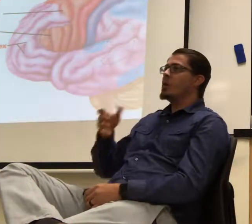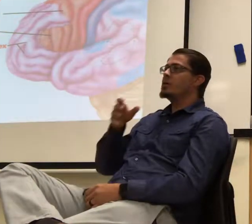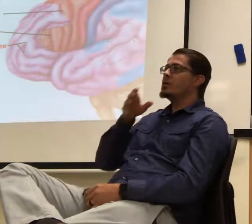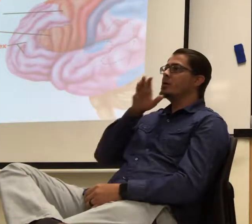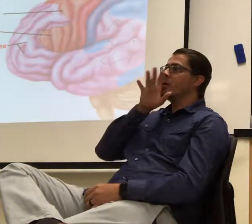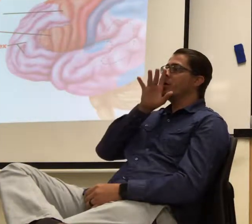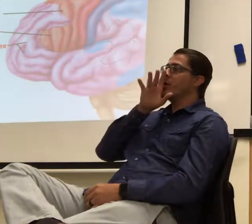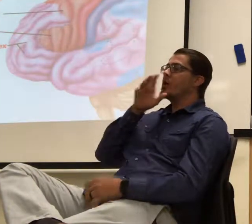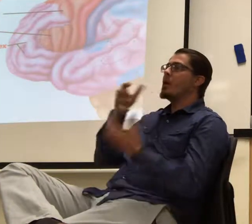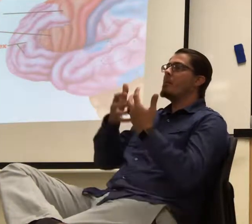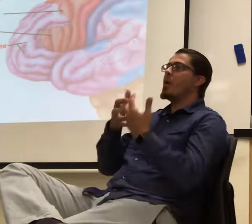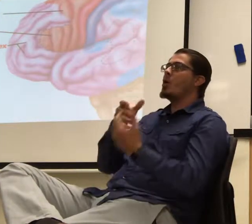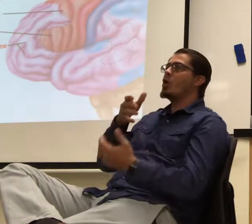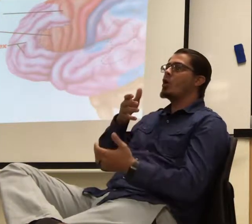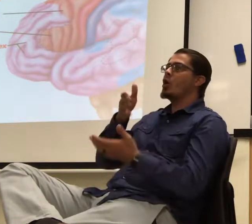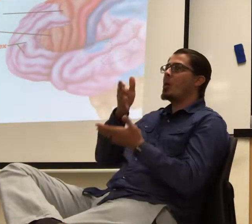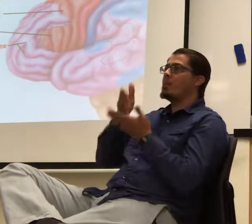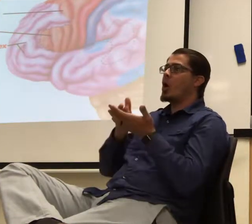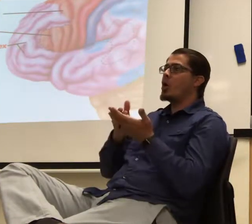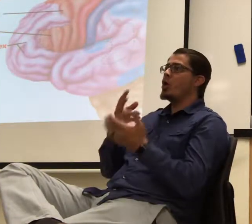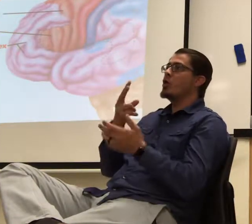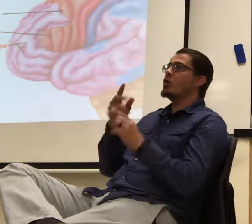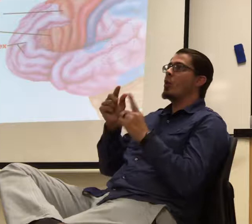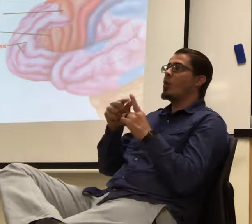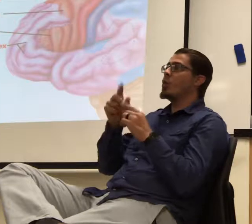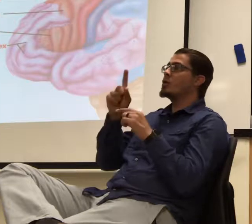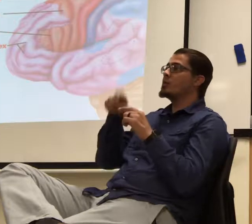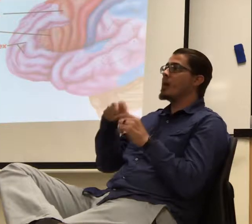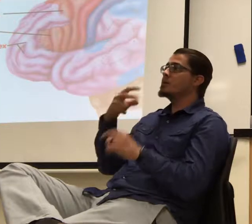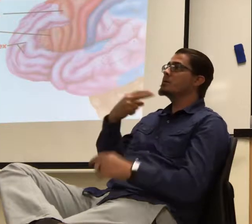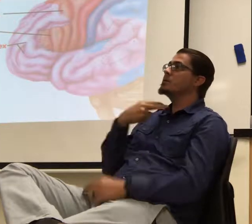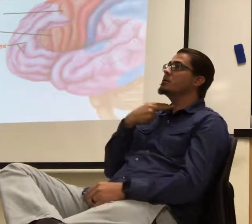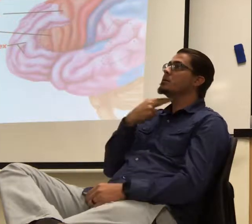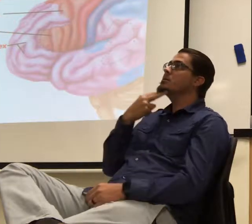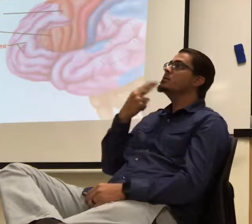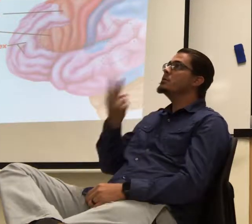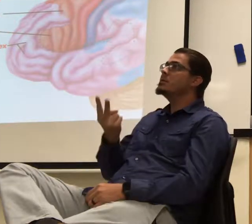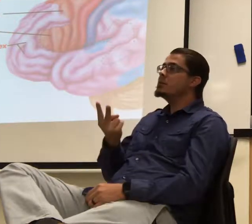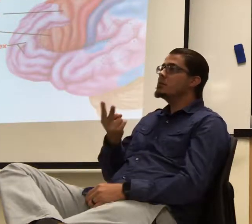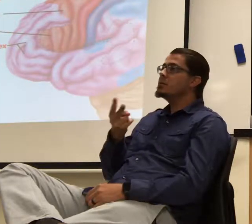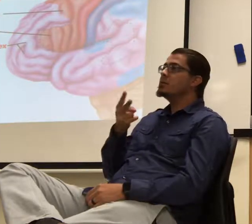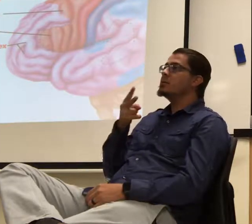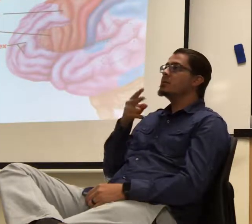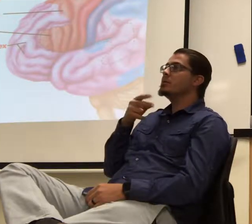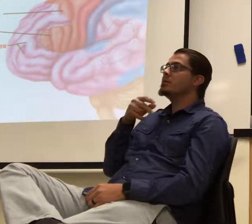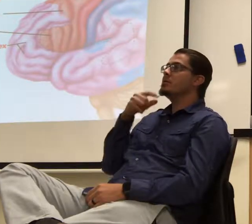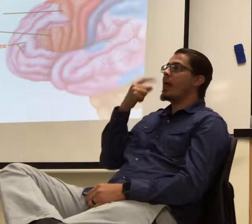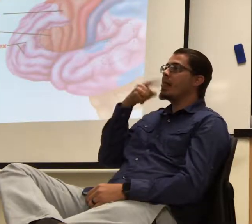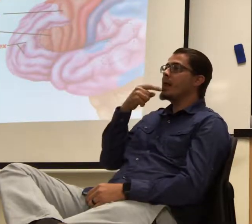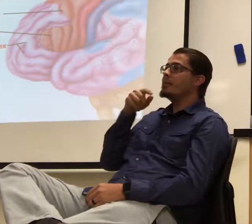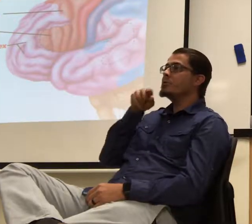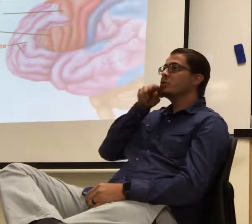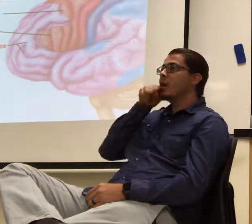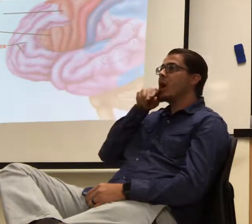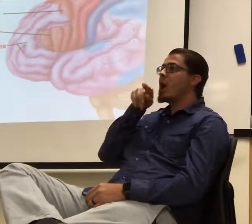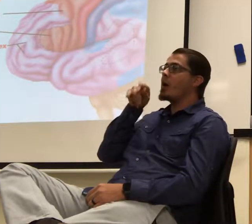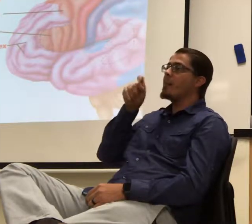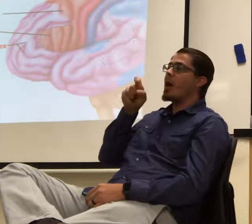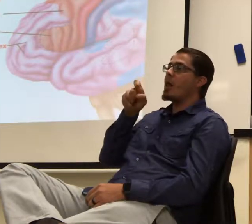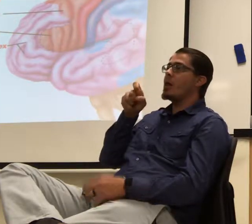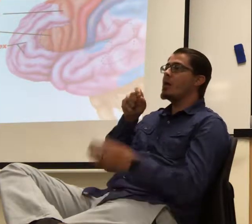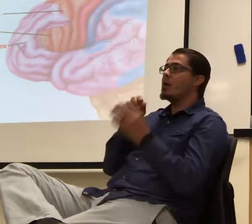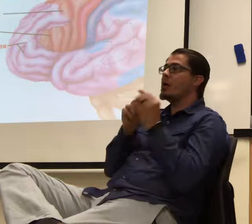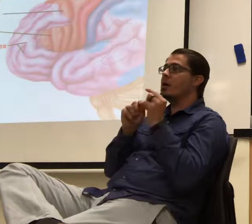speech? The words have to come out of my mouth. So I have to like move my lips, tongue, and palate to form and shape the words in a